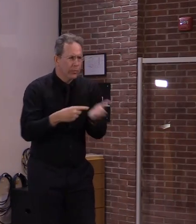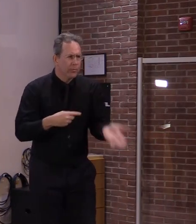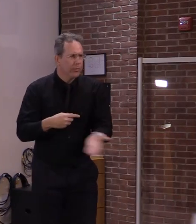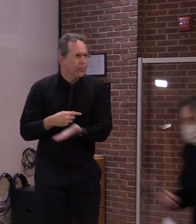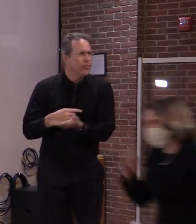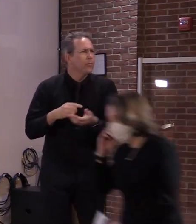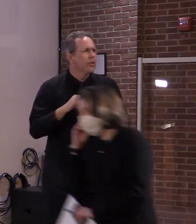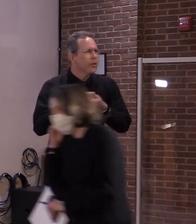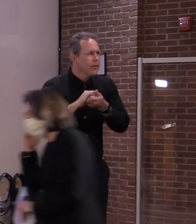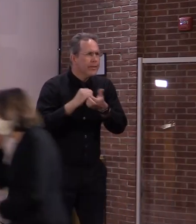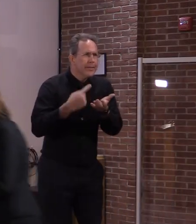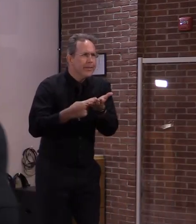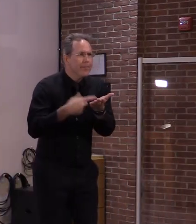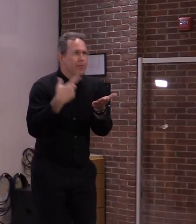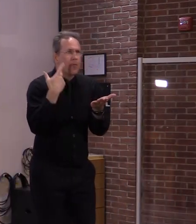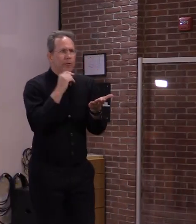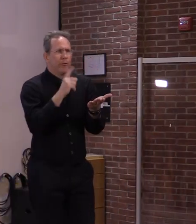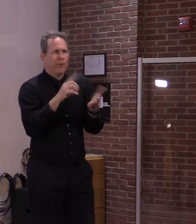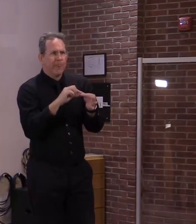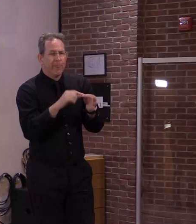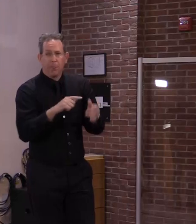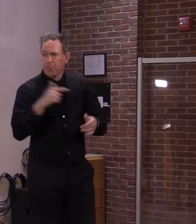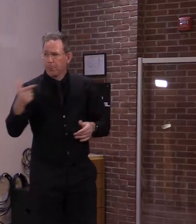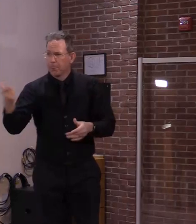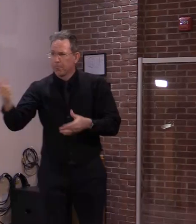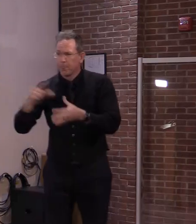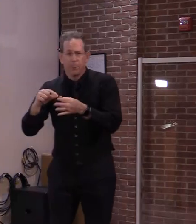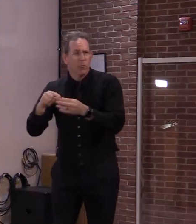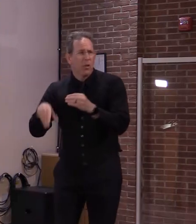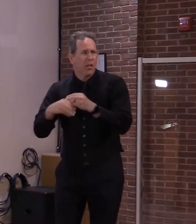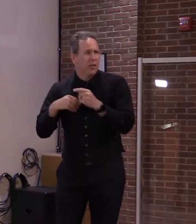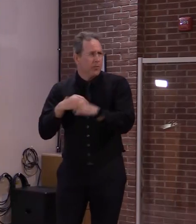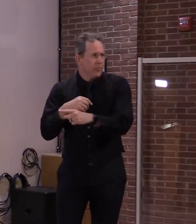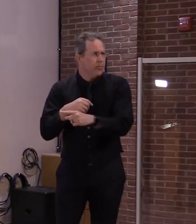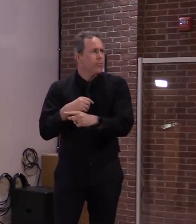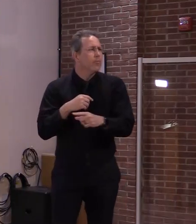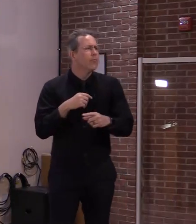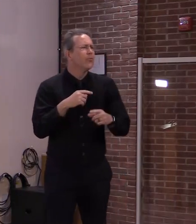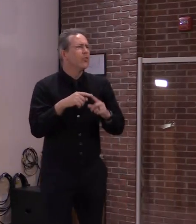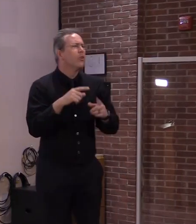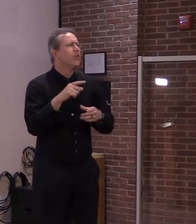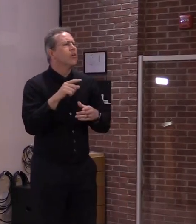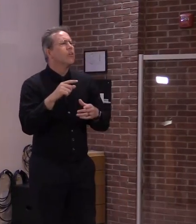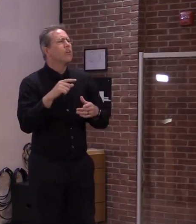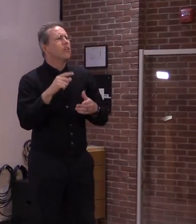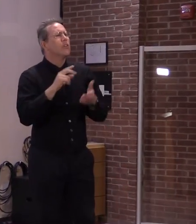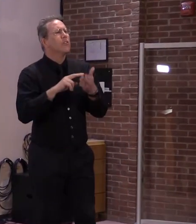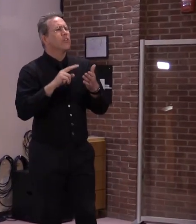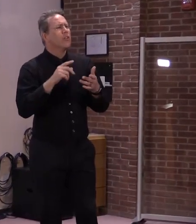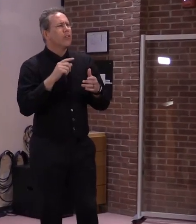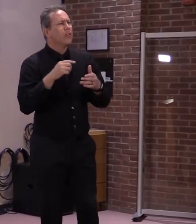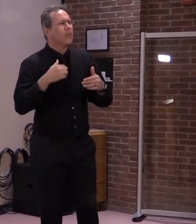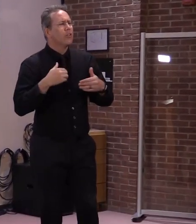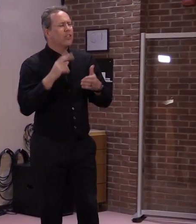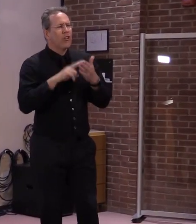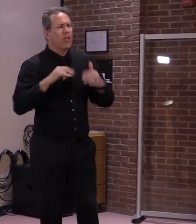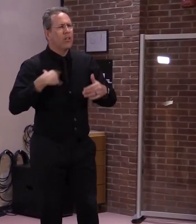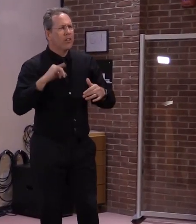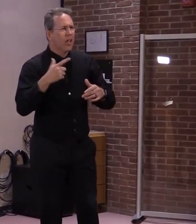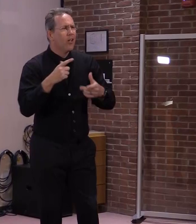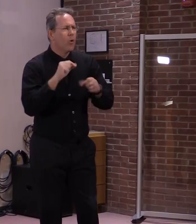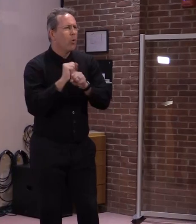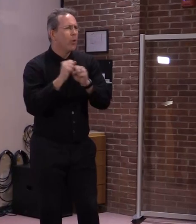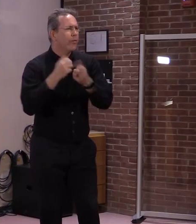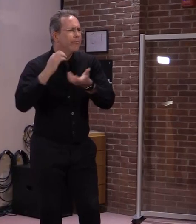Thank you, Governor. This is Secretary Young. The Department of Buildings and General Services within the agency of administration